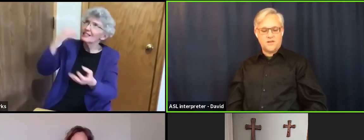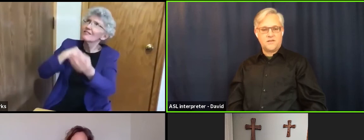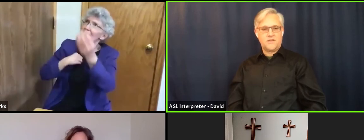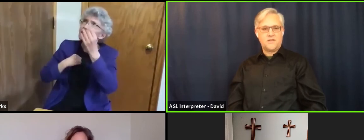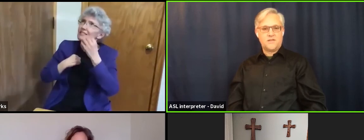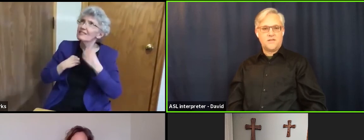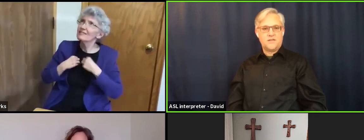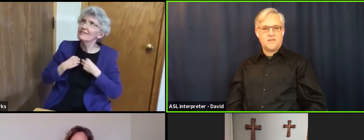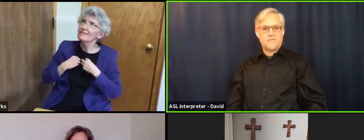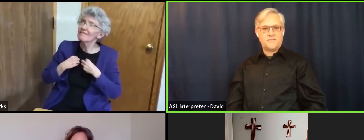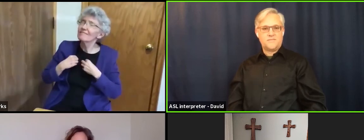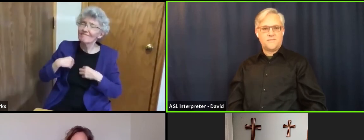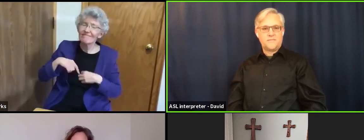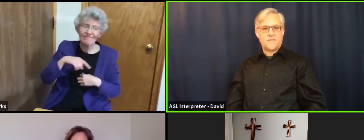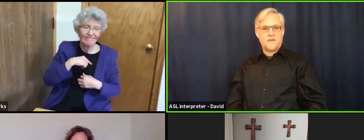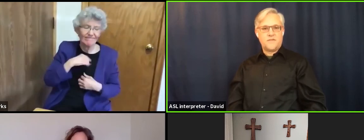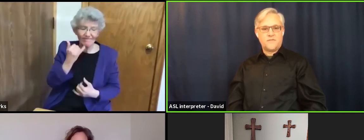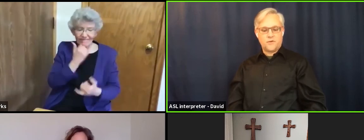daily bread.